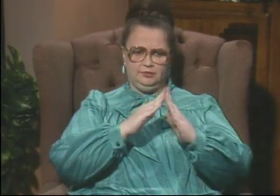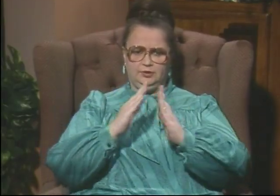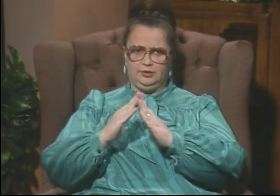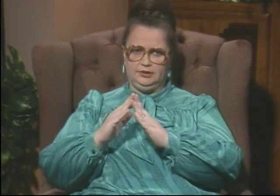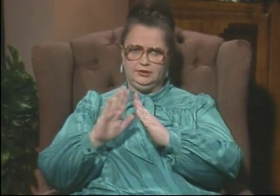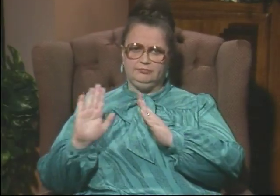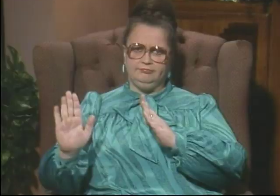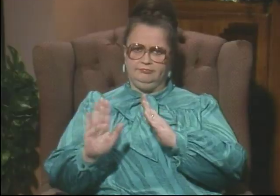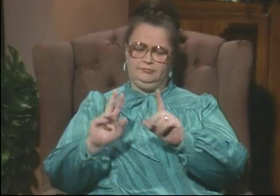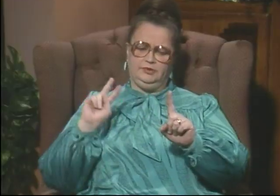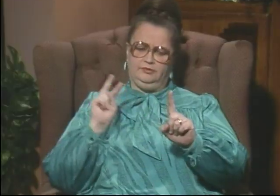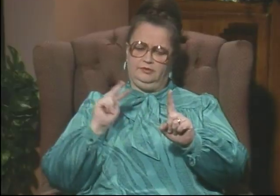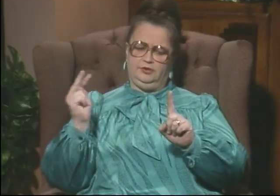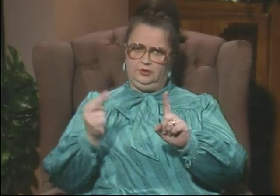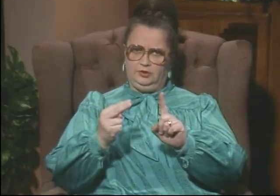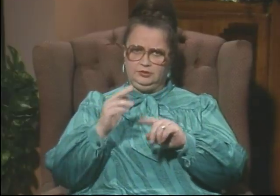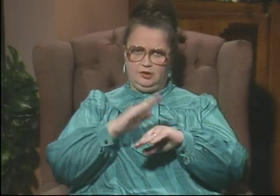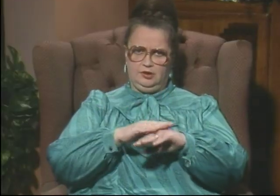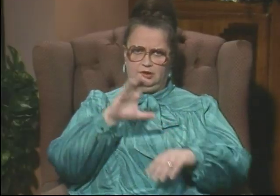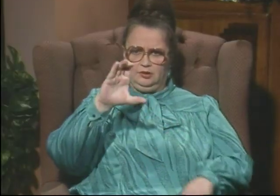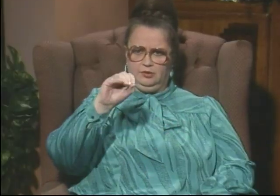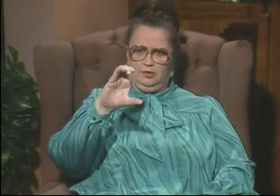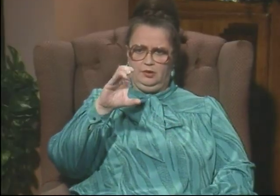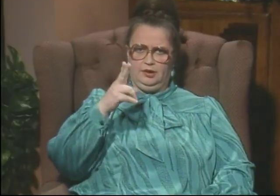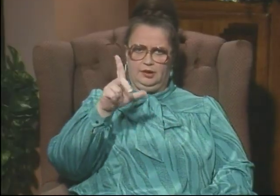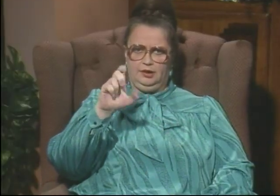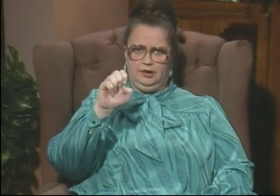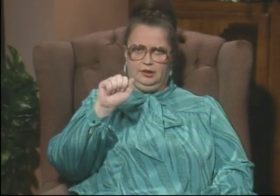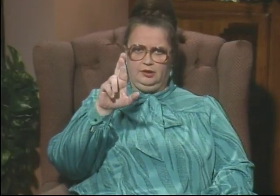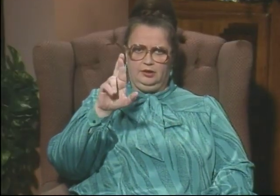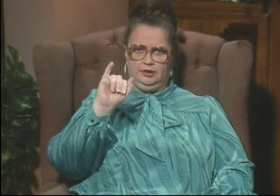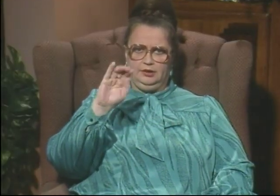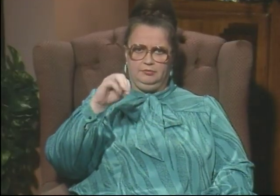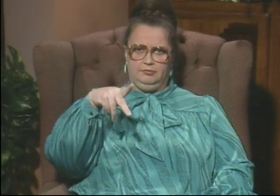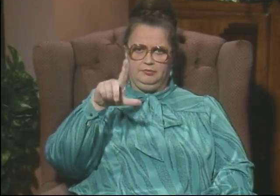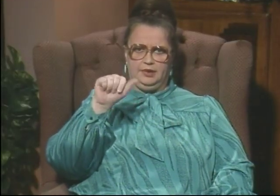The Cochlear Implant and the Deaf Community's View.